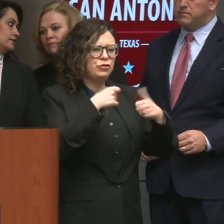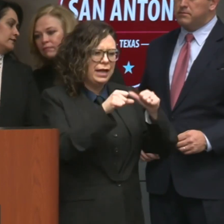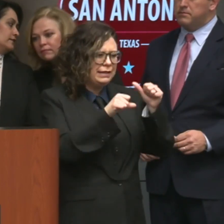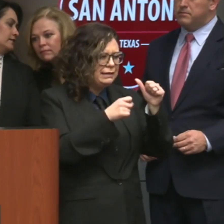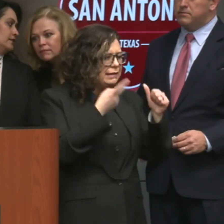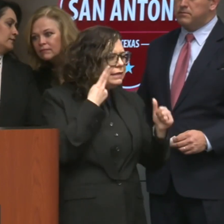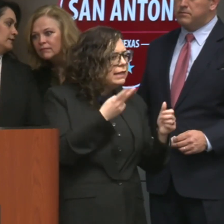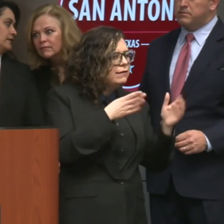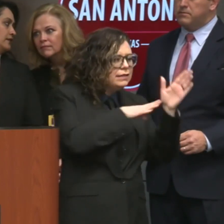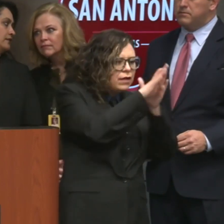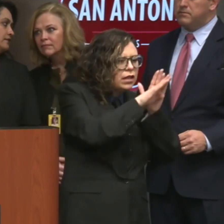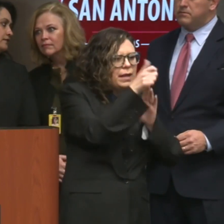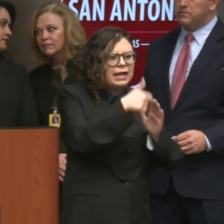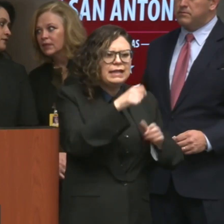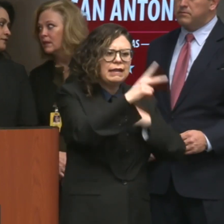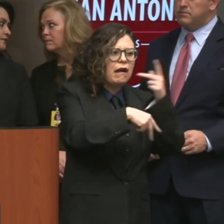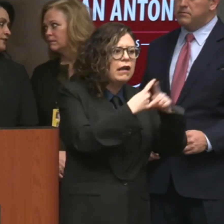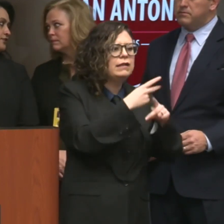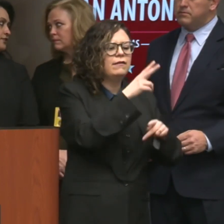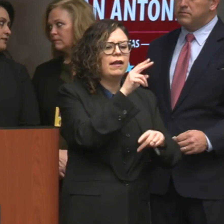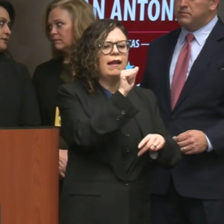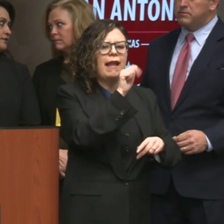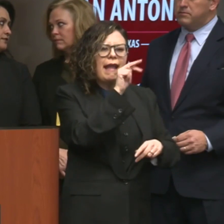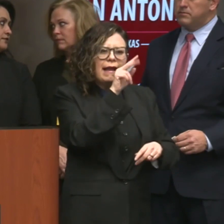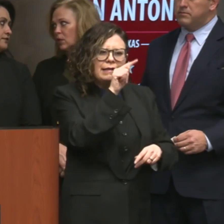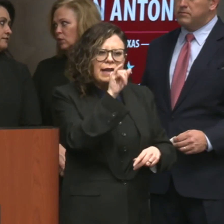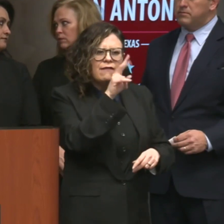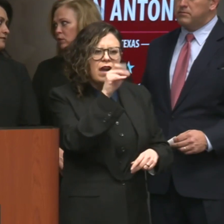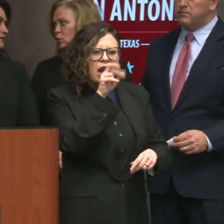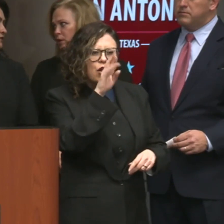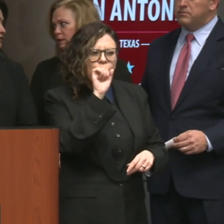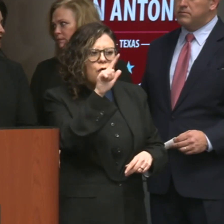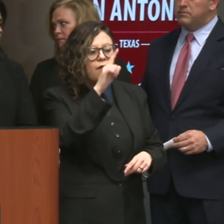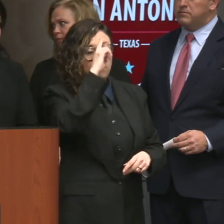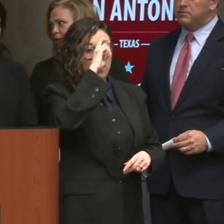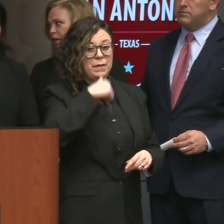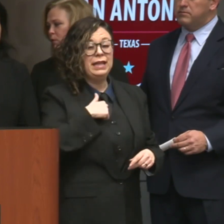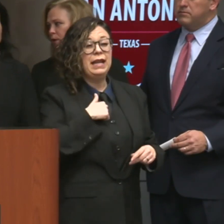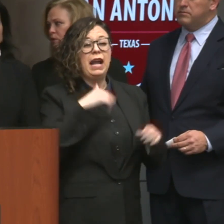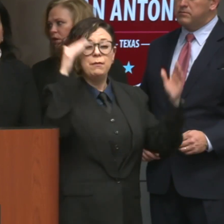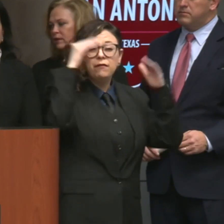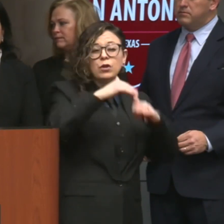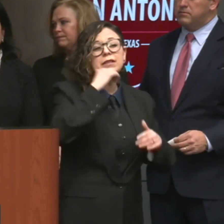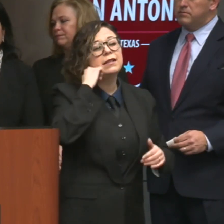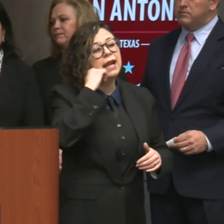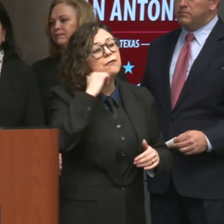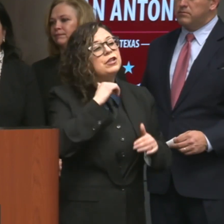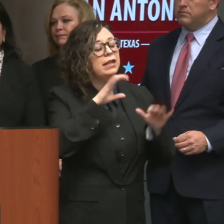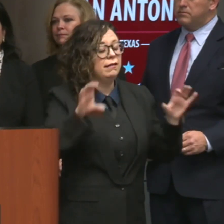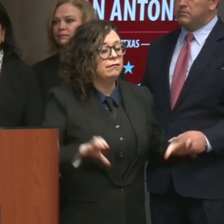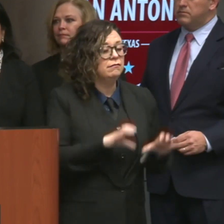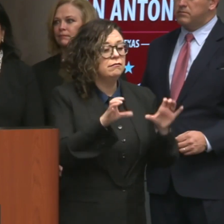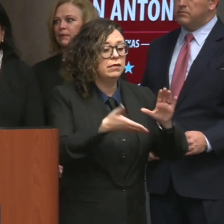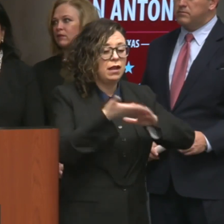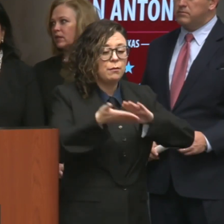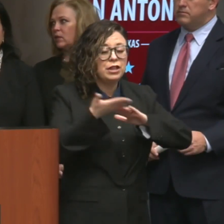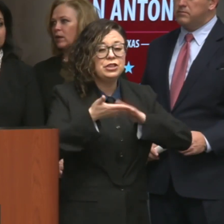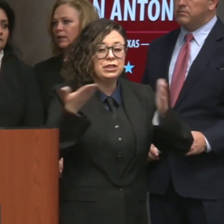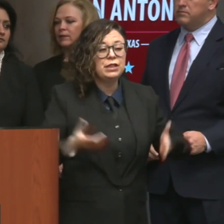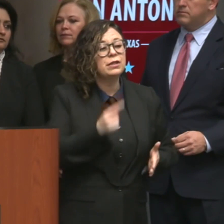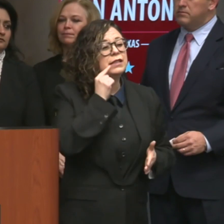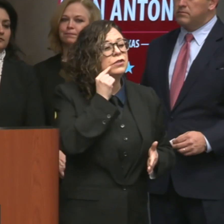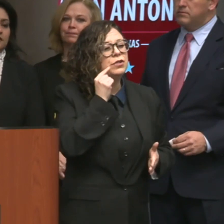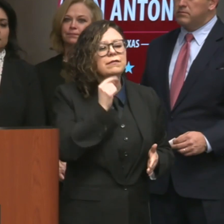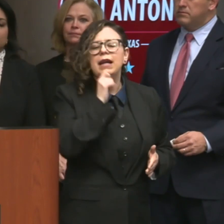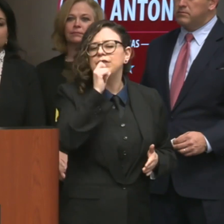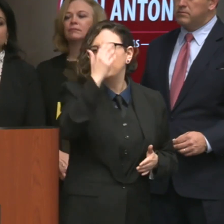that might work, whether they're developing a vaccine. But for me, I've been very focused on the day-to-day operations here in San Antonio, and I don't